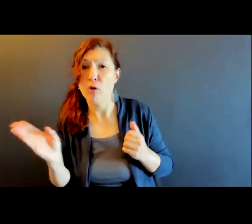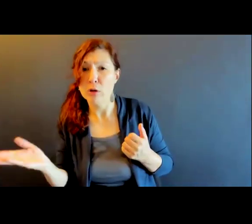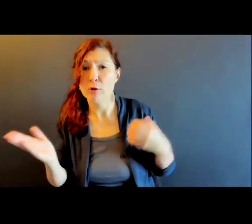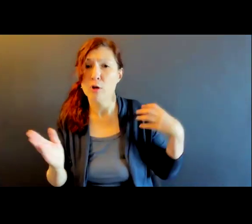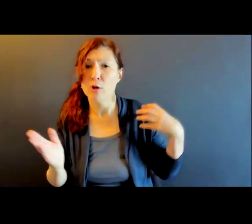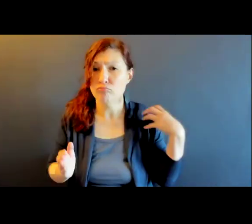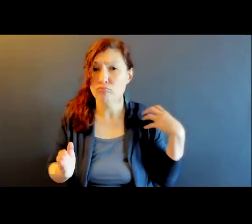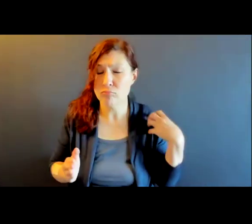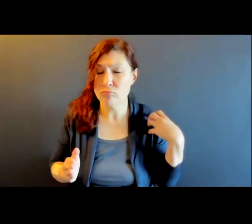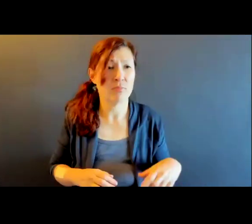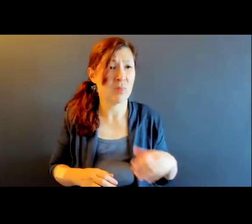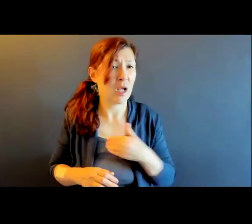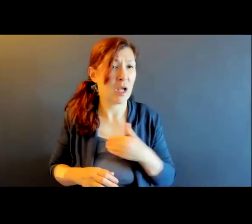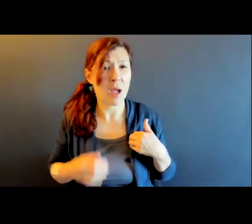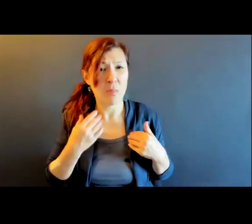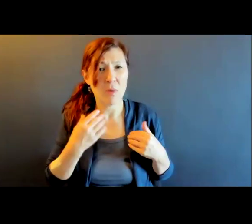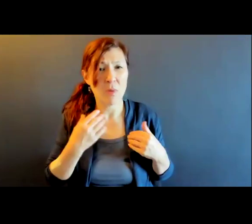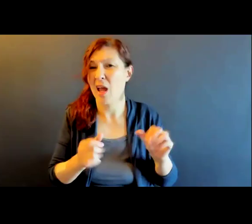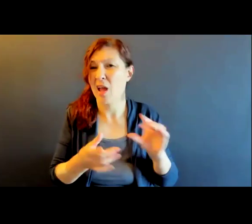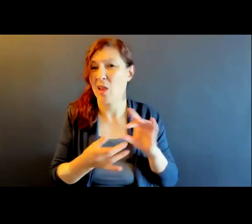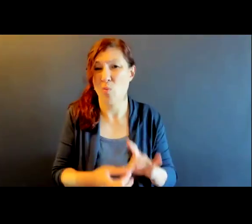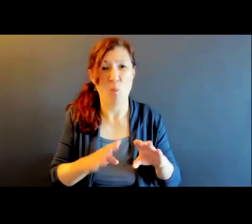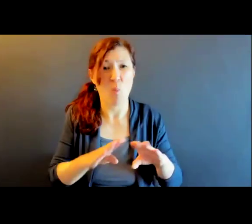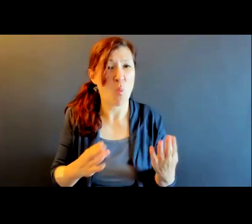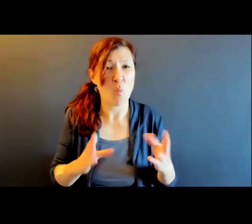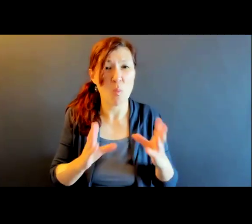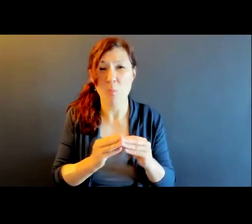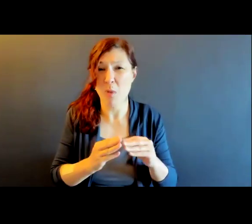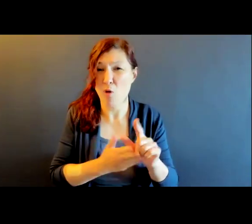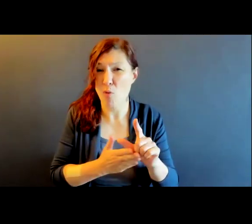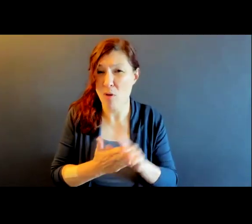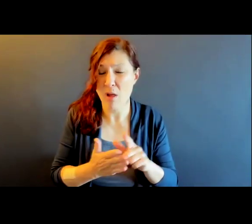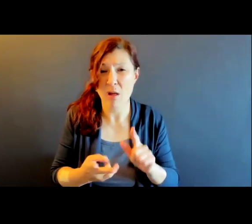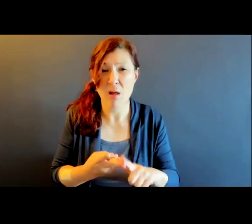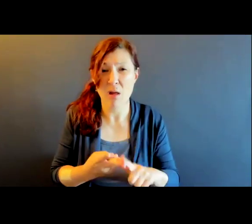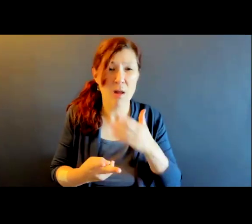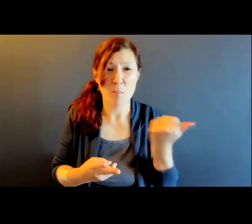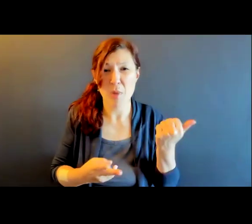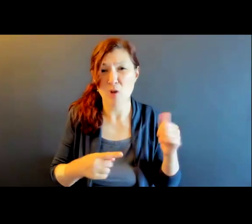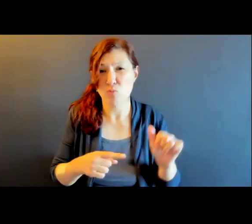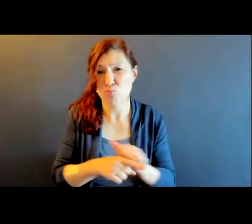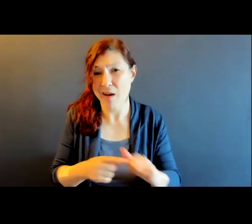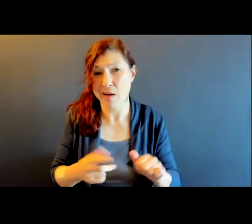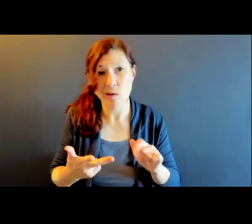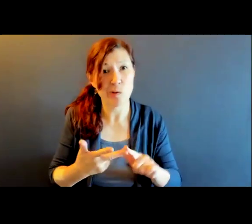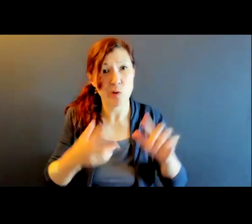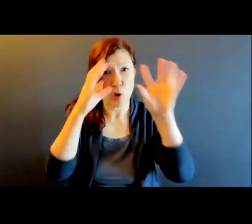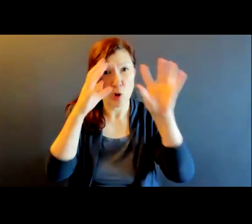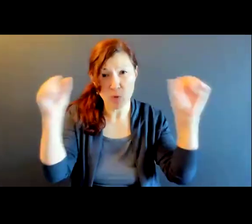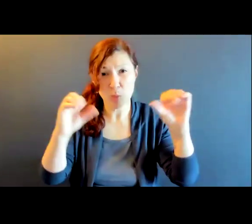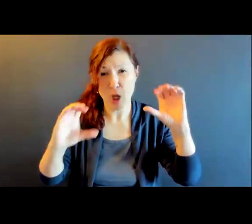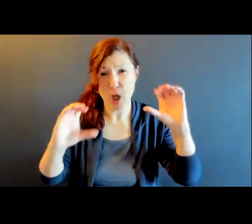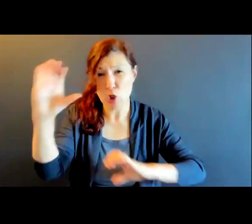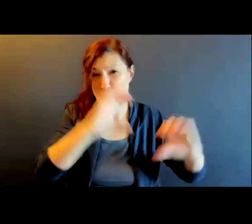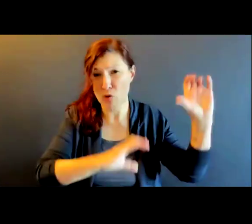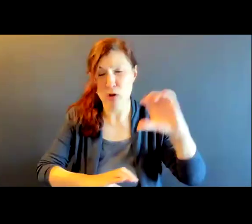about open meeting law, best practices, superintendent searches, you name it. Glenn Kuchar,